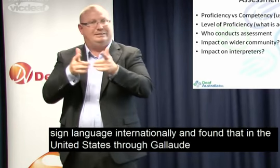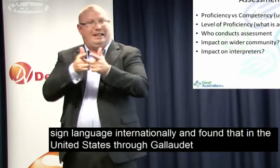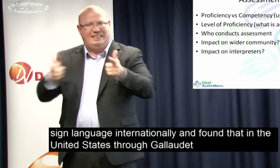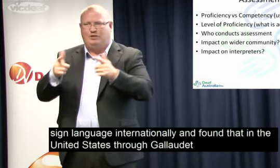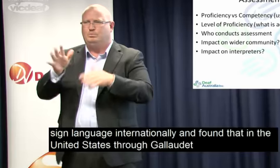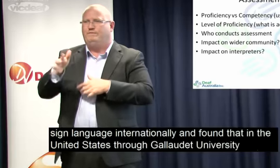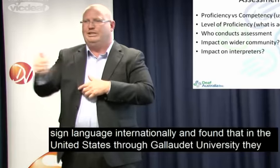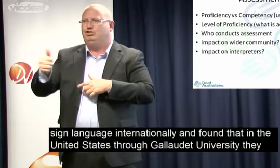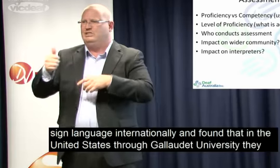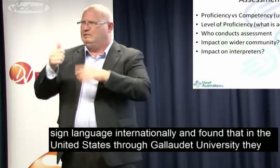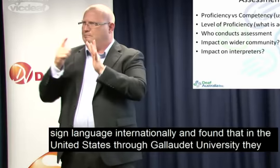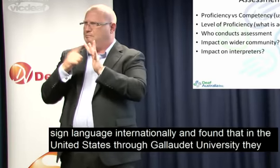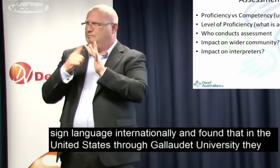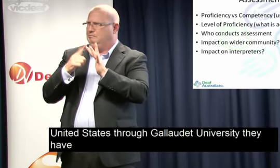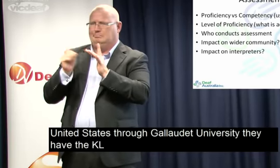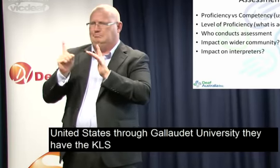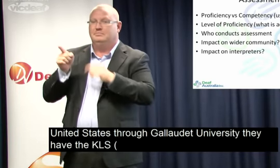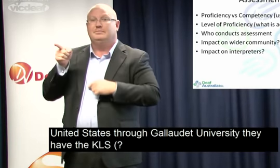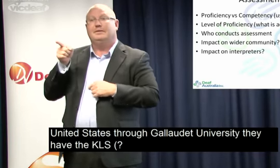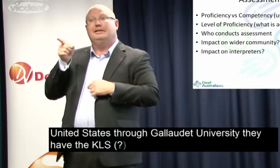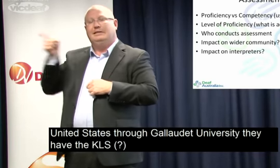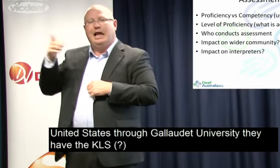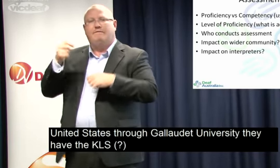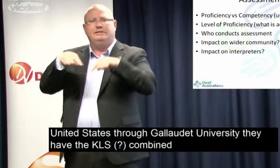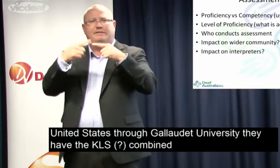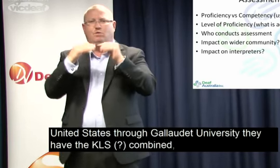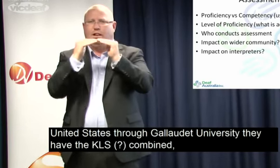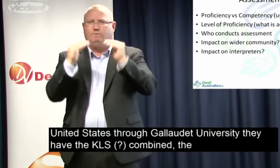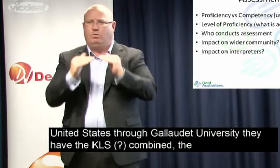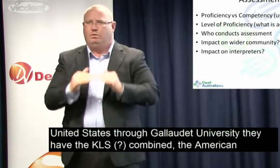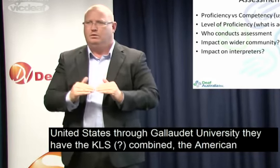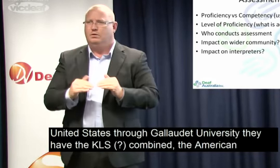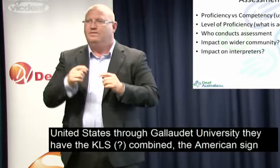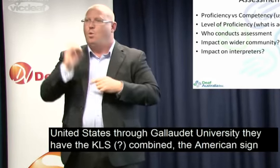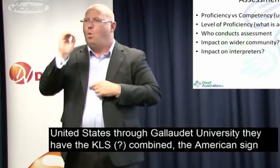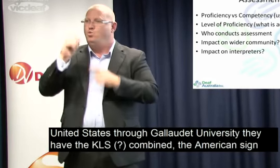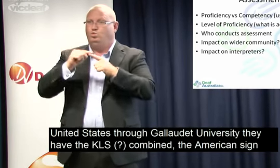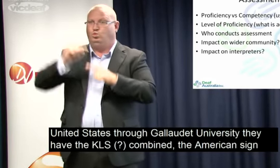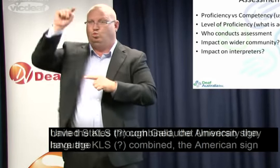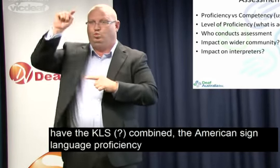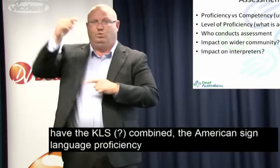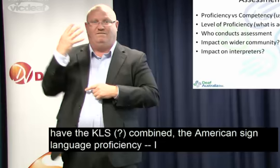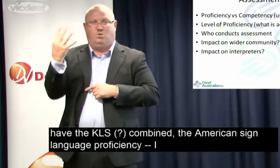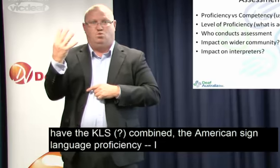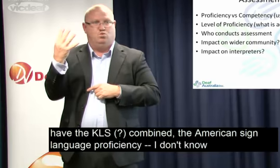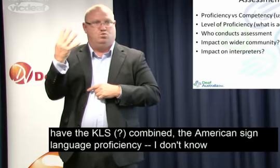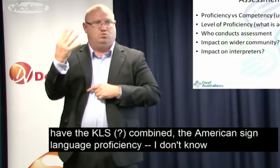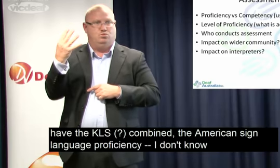the American Sign Language Proficiency, can't remember what the I stands for, but they have different levels from 0 up till